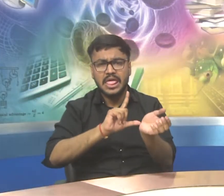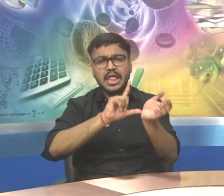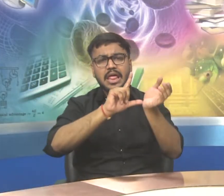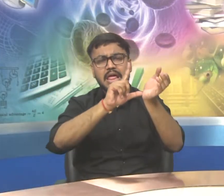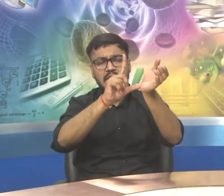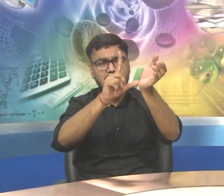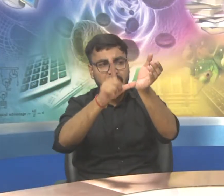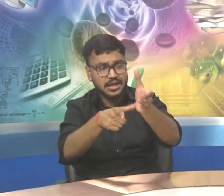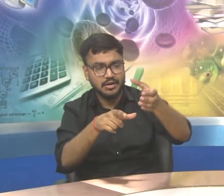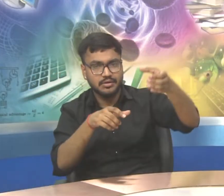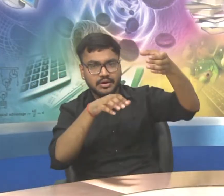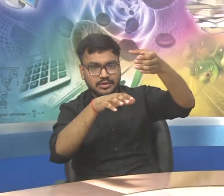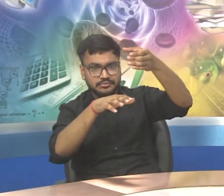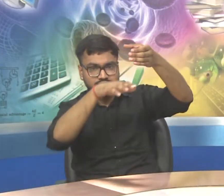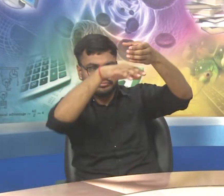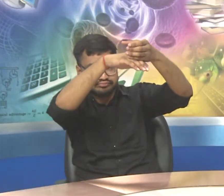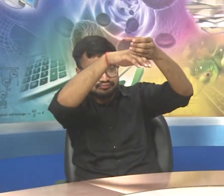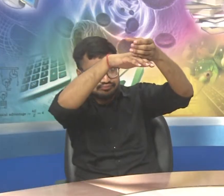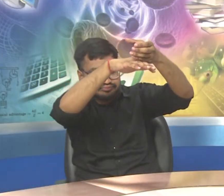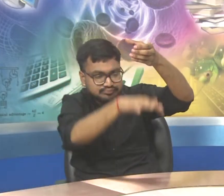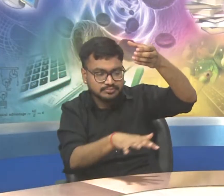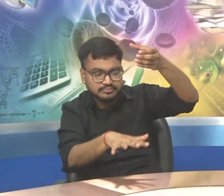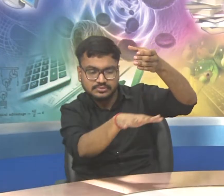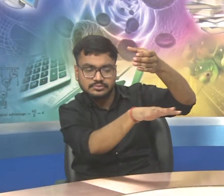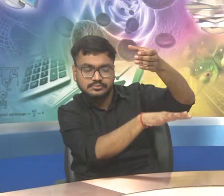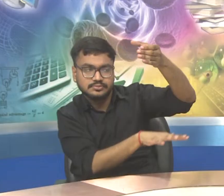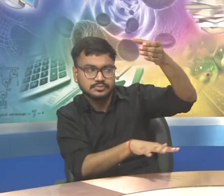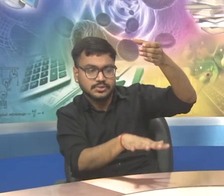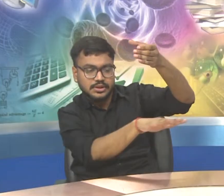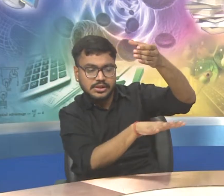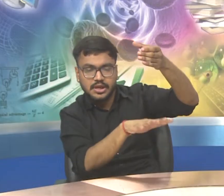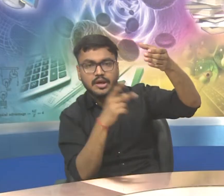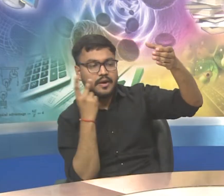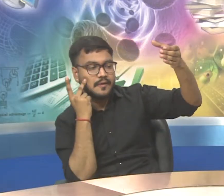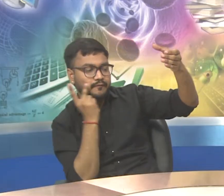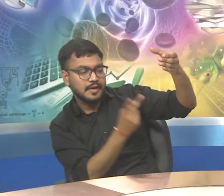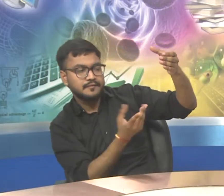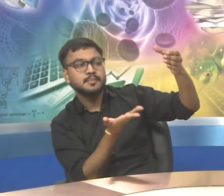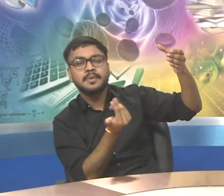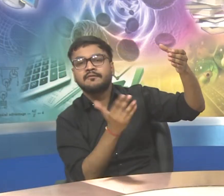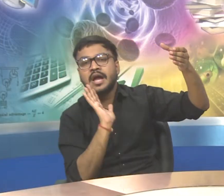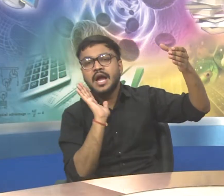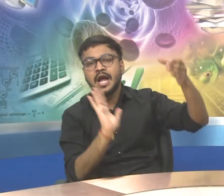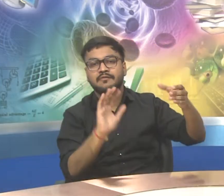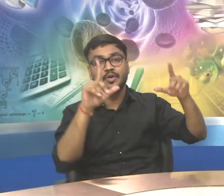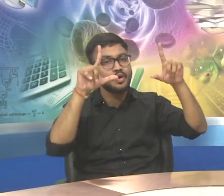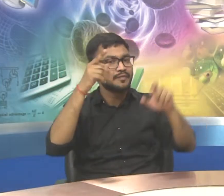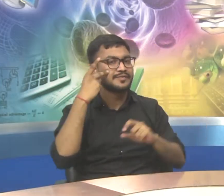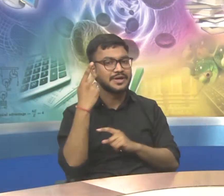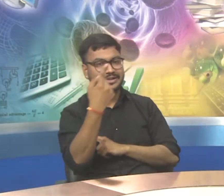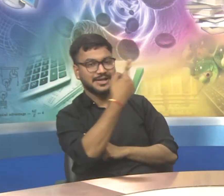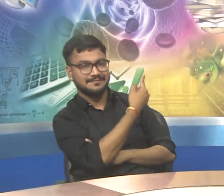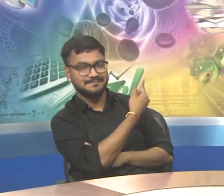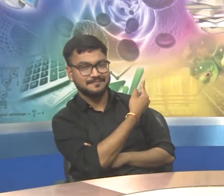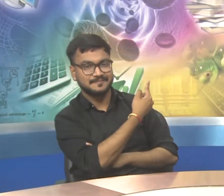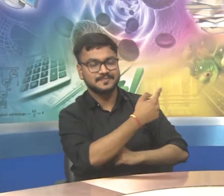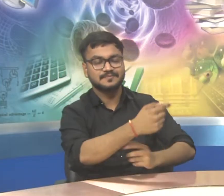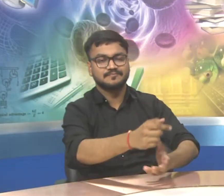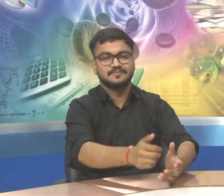Same, if we apply, like we mix water and soil or mud, so soil or mud's particle will float for